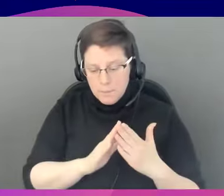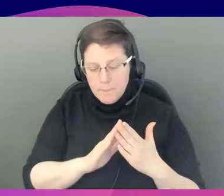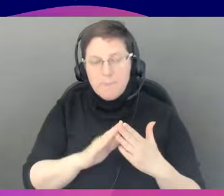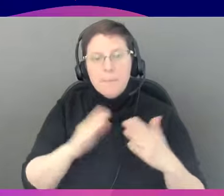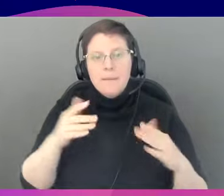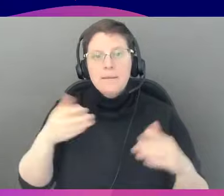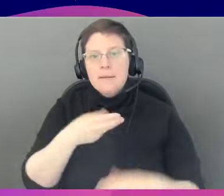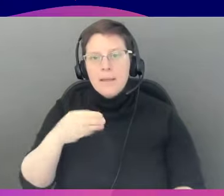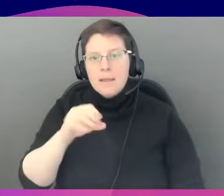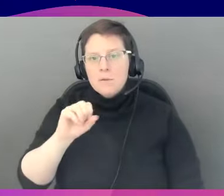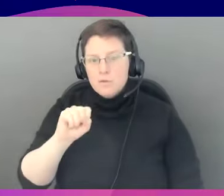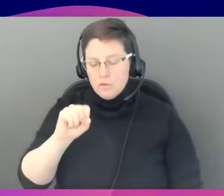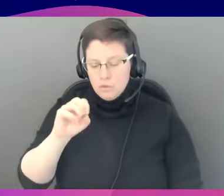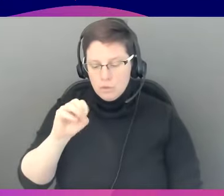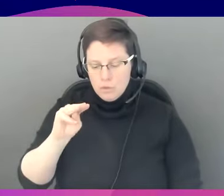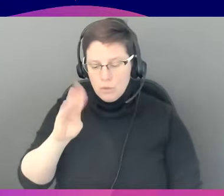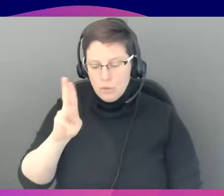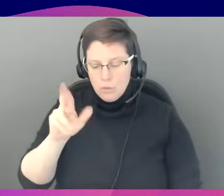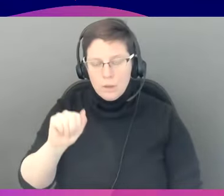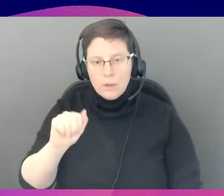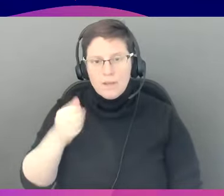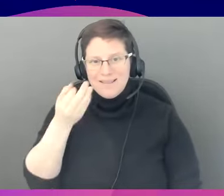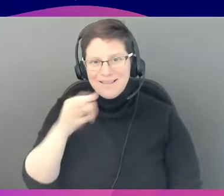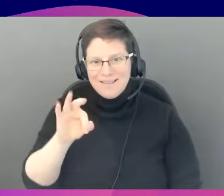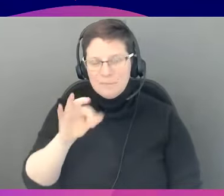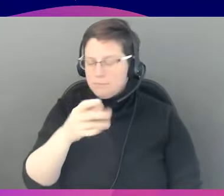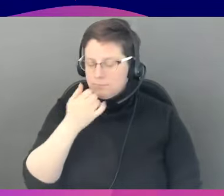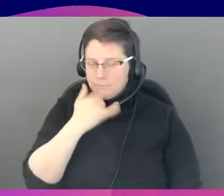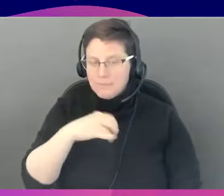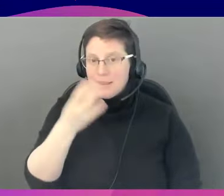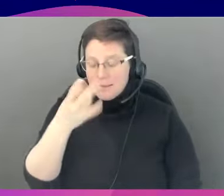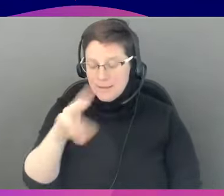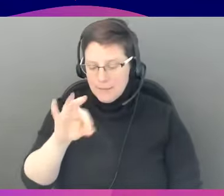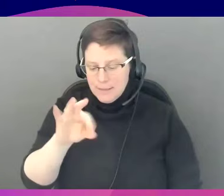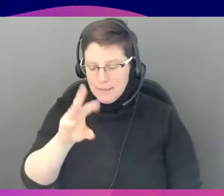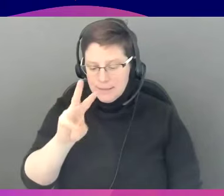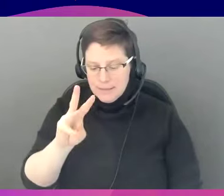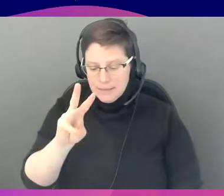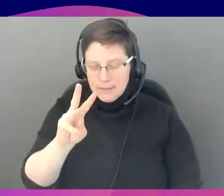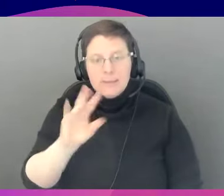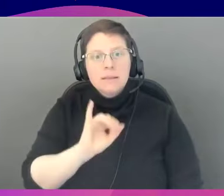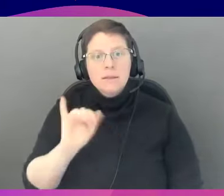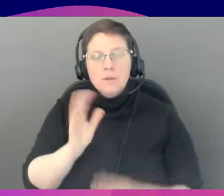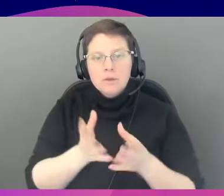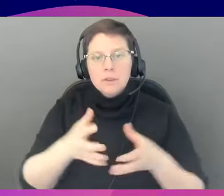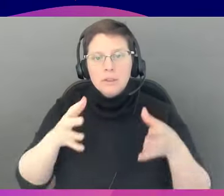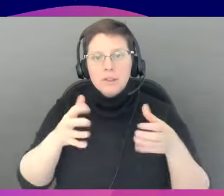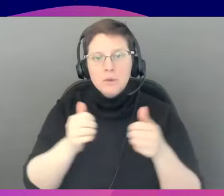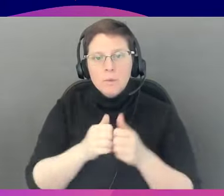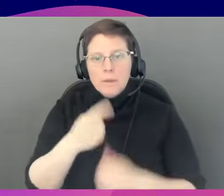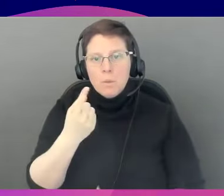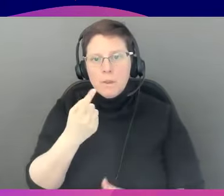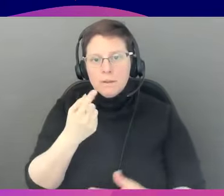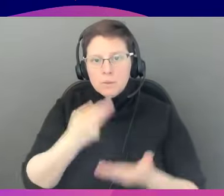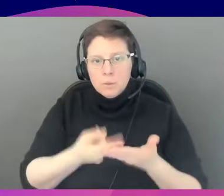and slavery. We will continue to work collaboratively with communities to challenge colonialism, anti-Black